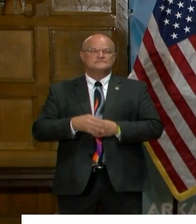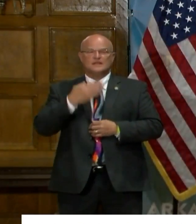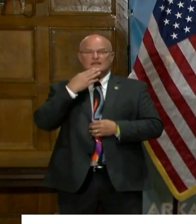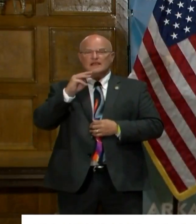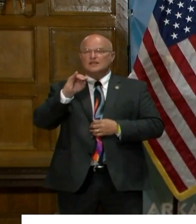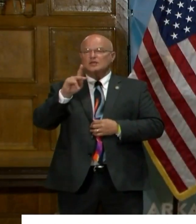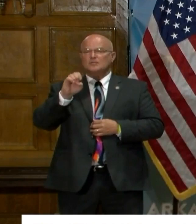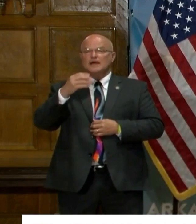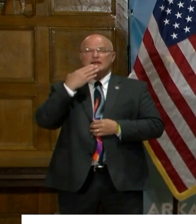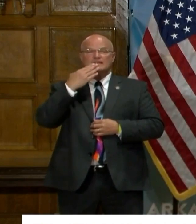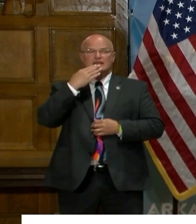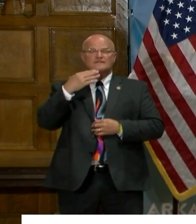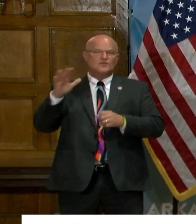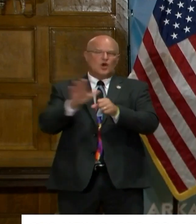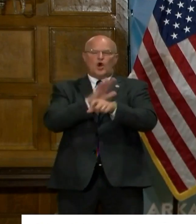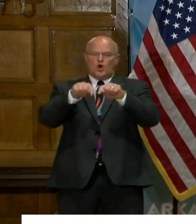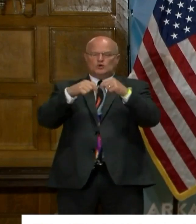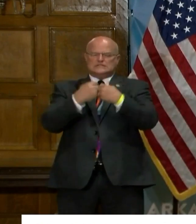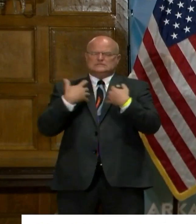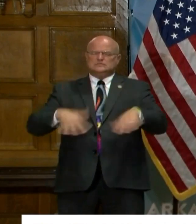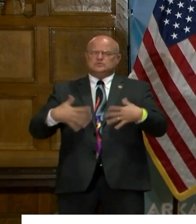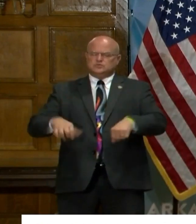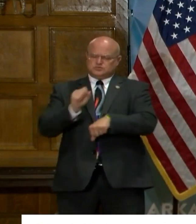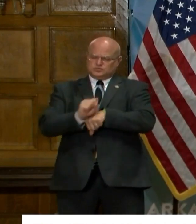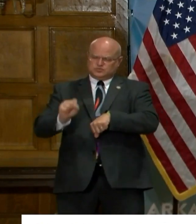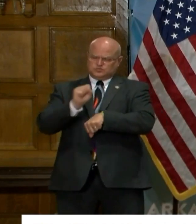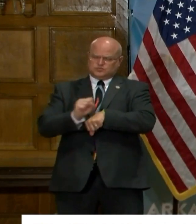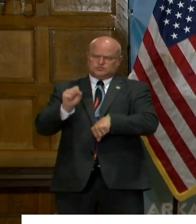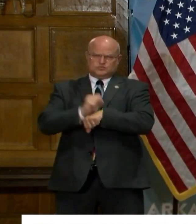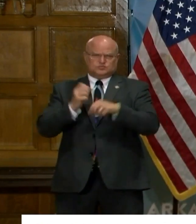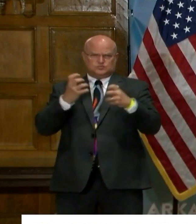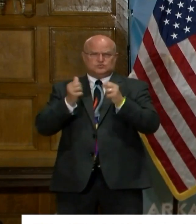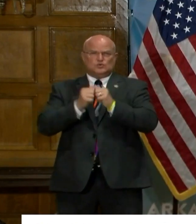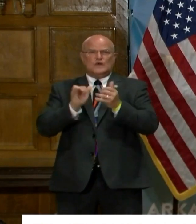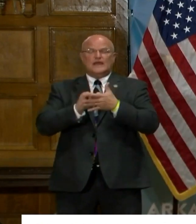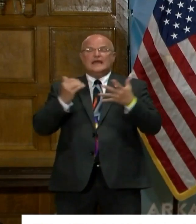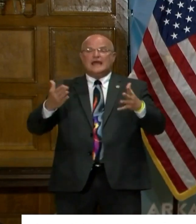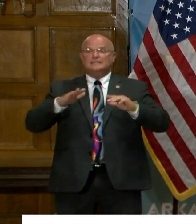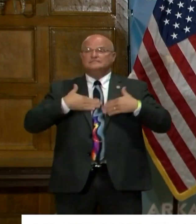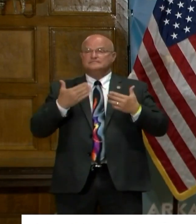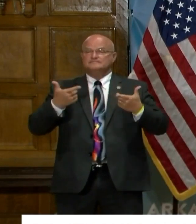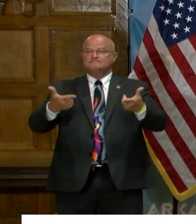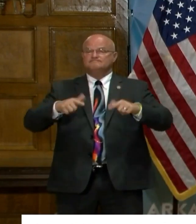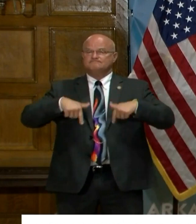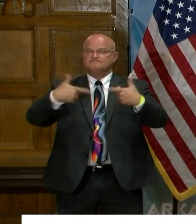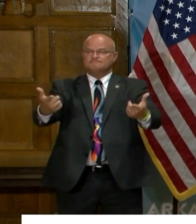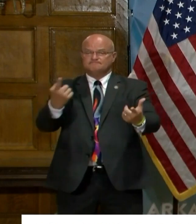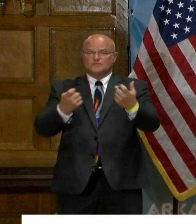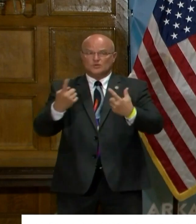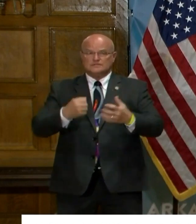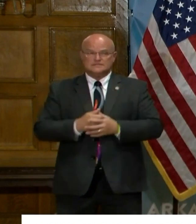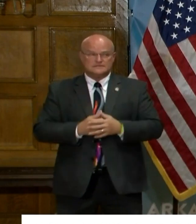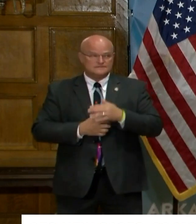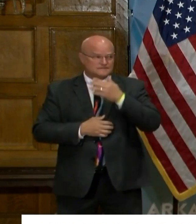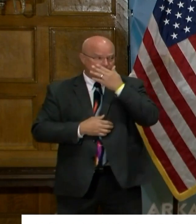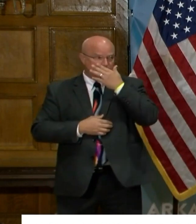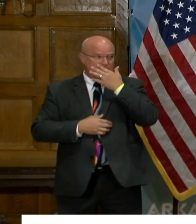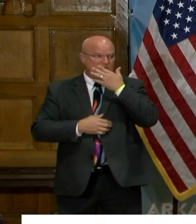Thank you, Mike, and thanks for your whole team that's worked so hard on this. With that, we'd be happy to take any questions.